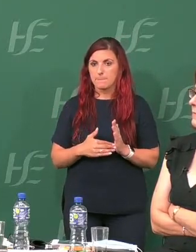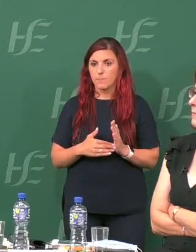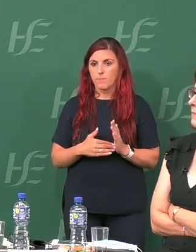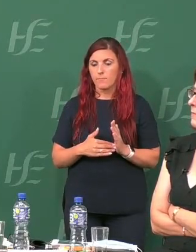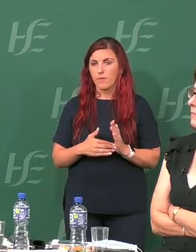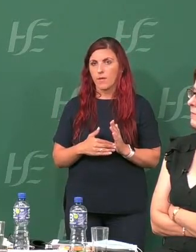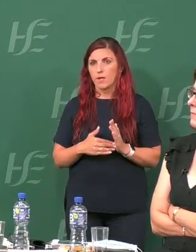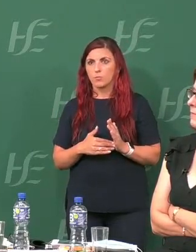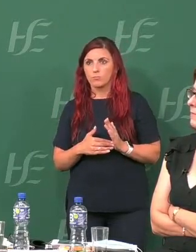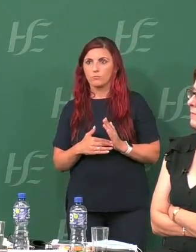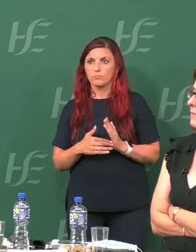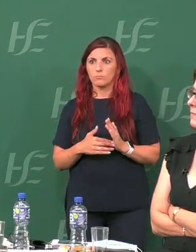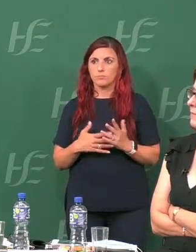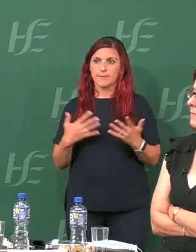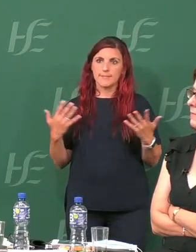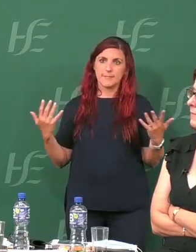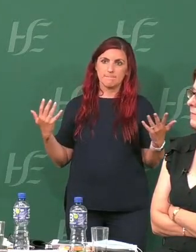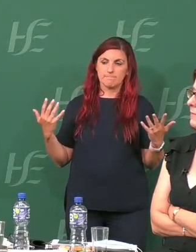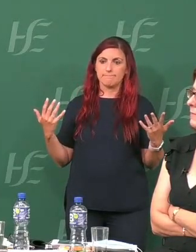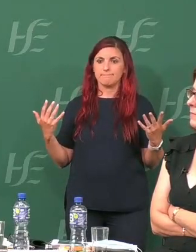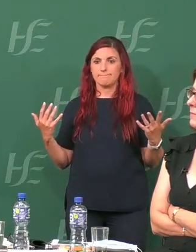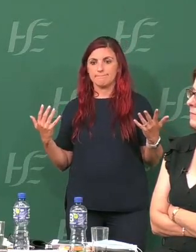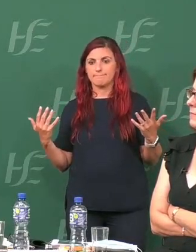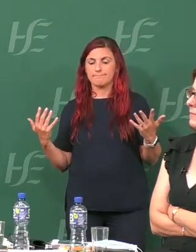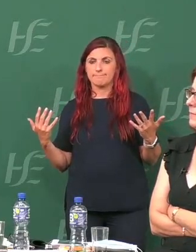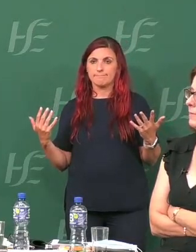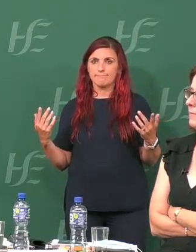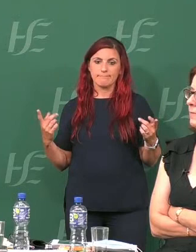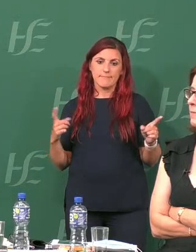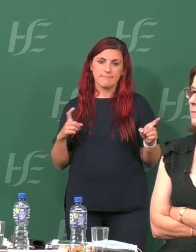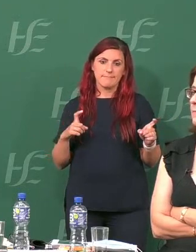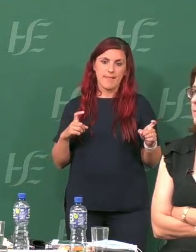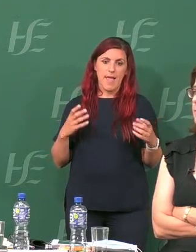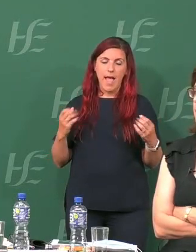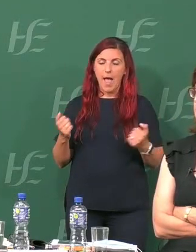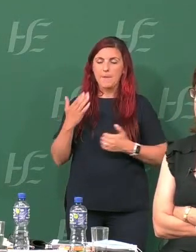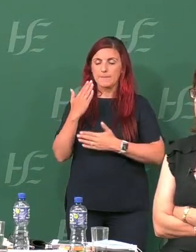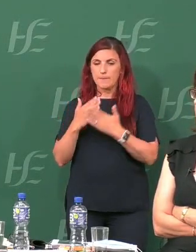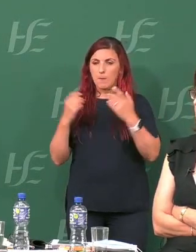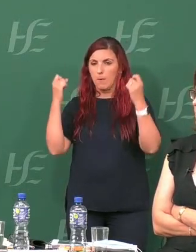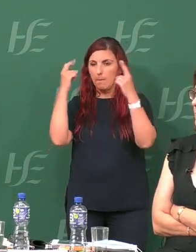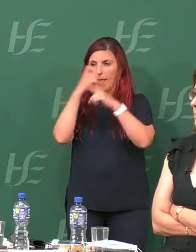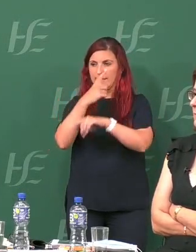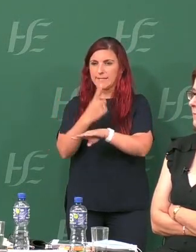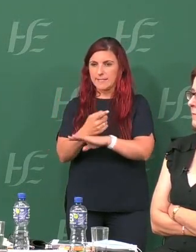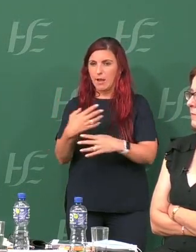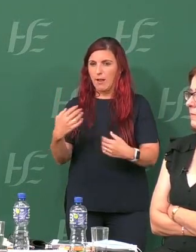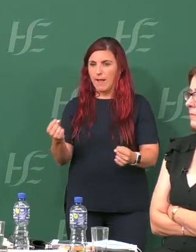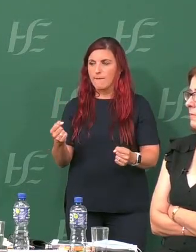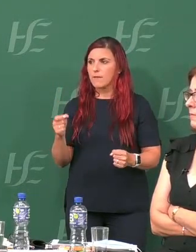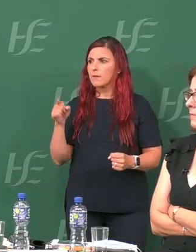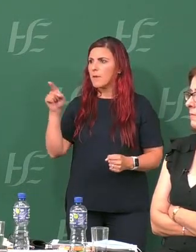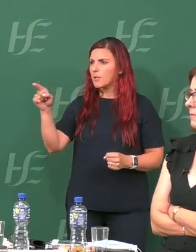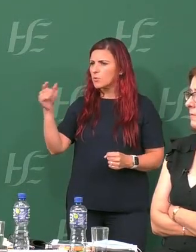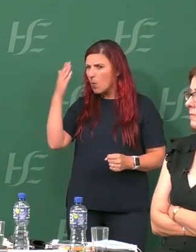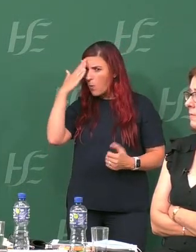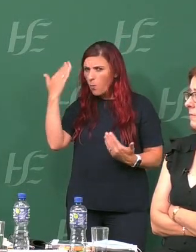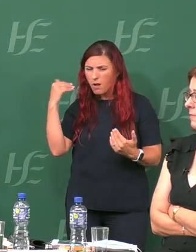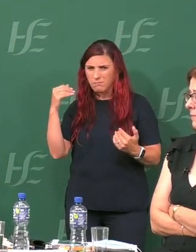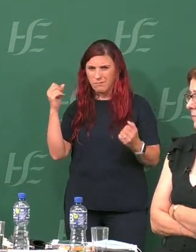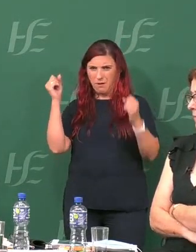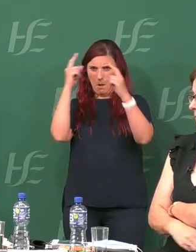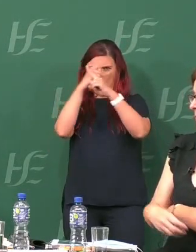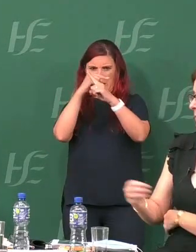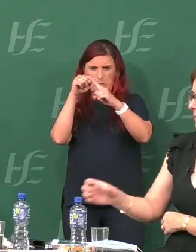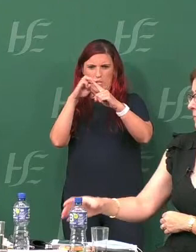from there, but it seems to be, difficult complications to it. Any knowledge about what the complications are at this point, or is